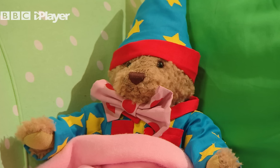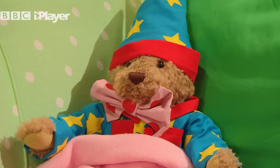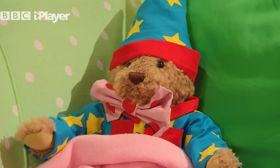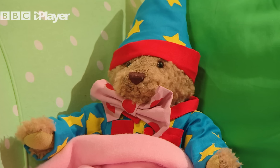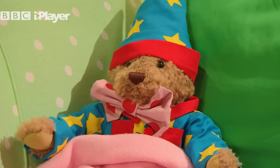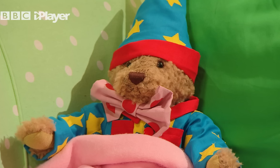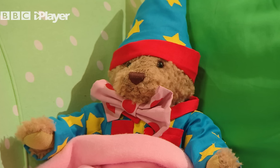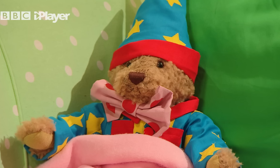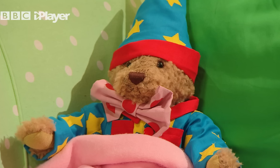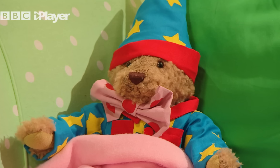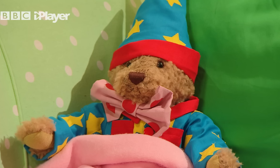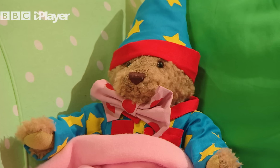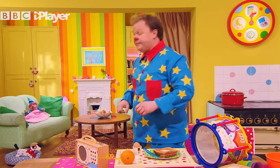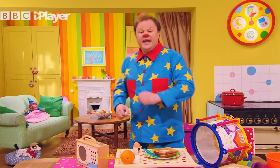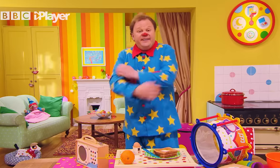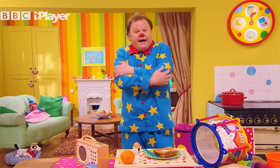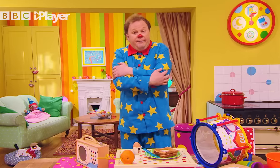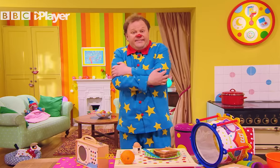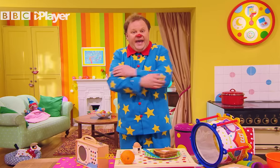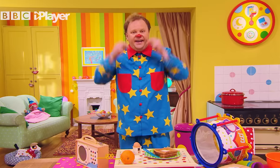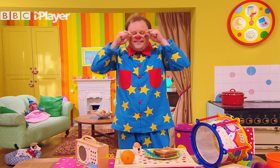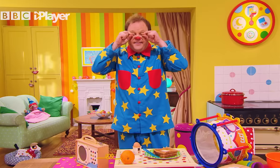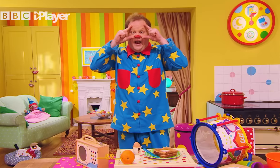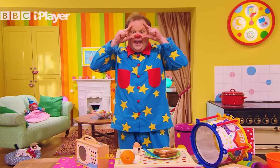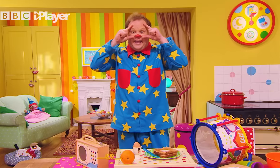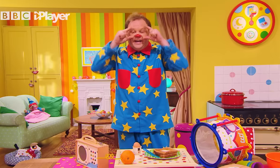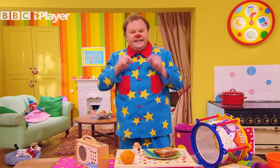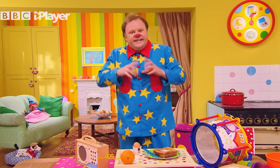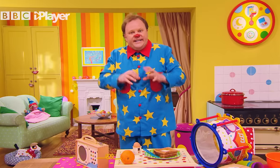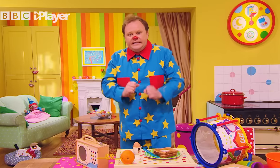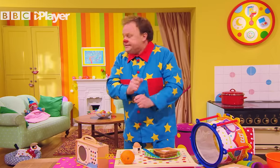Oh, yes! Oh, dear! Tumble Ted is awake!